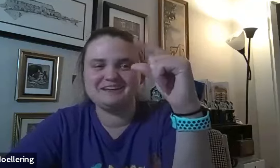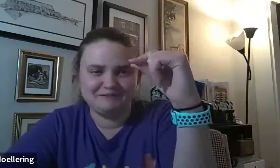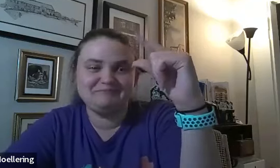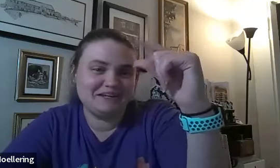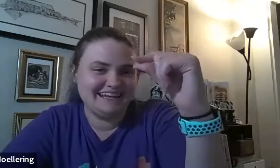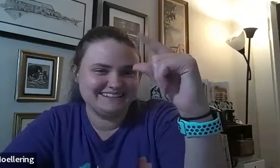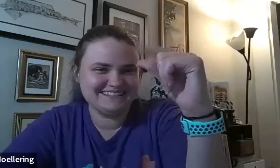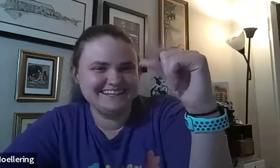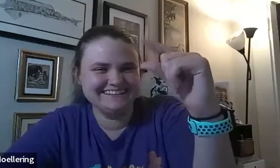I'm like, it is.